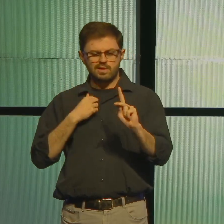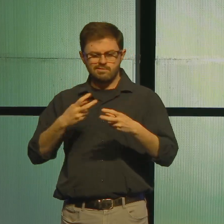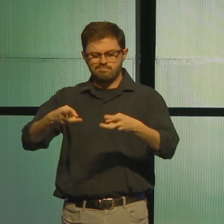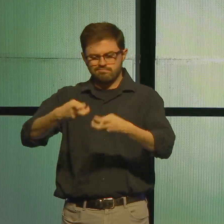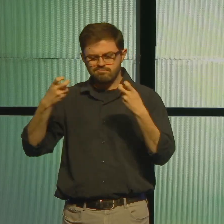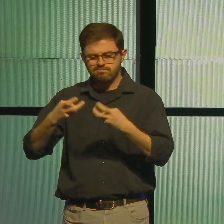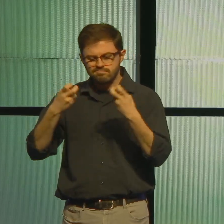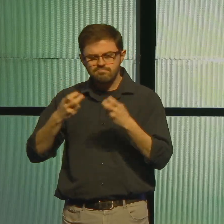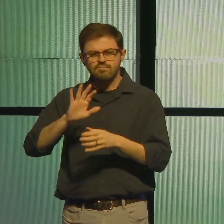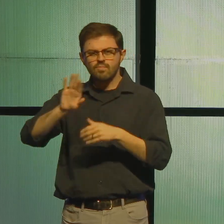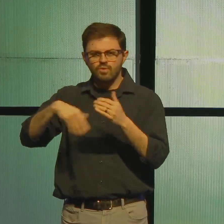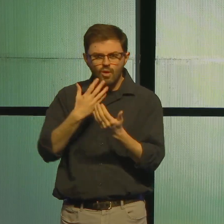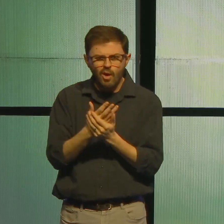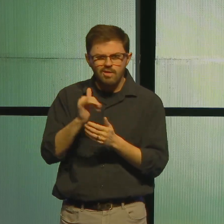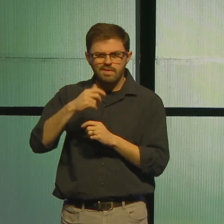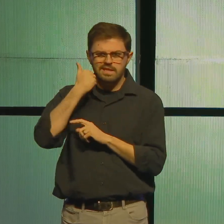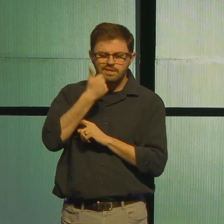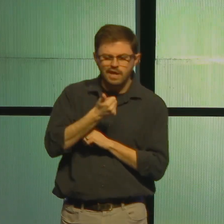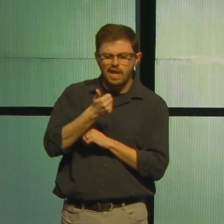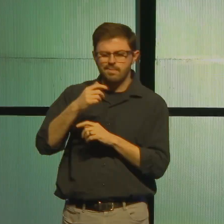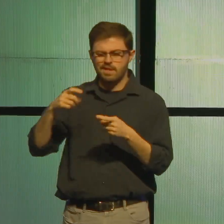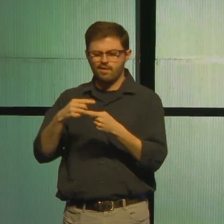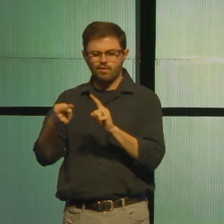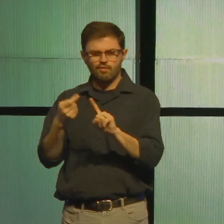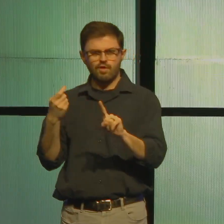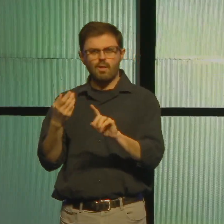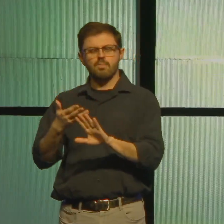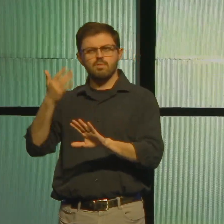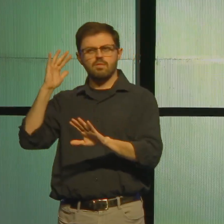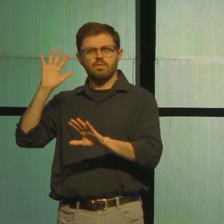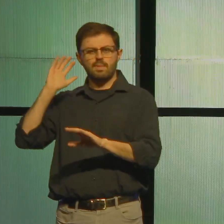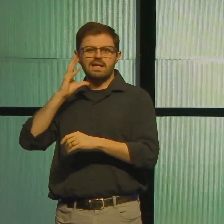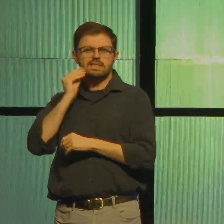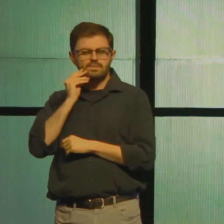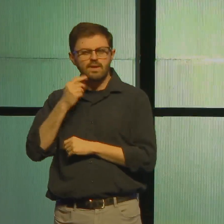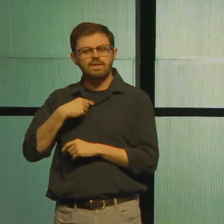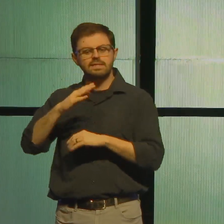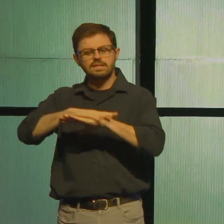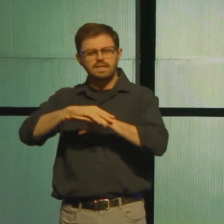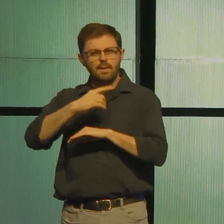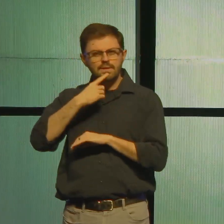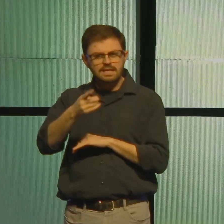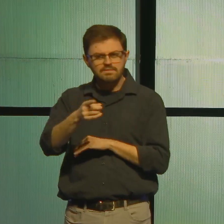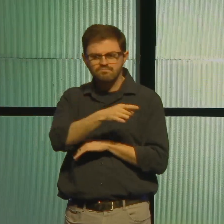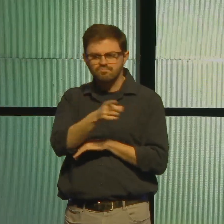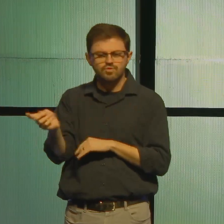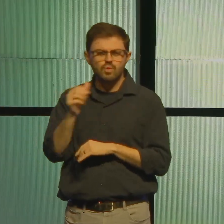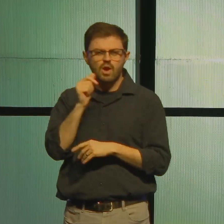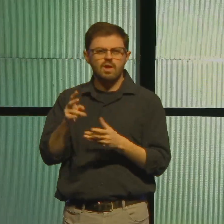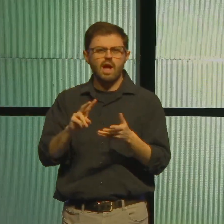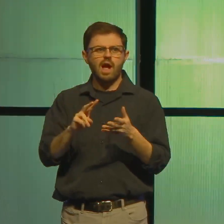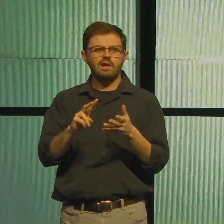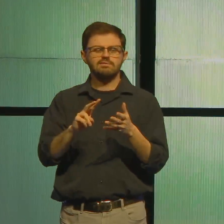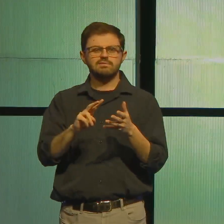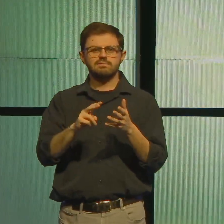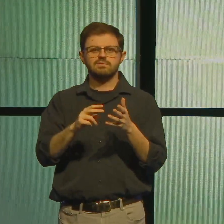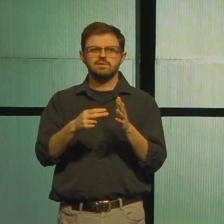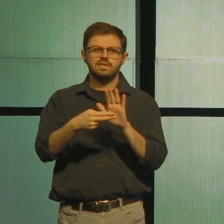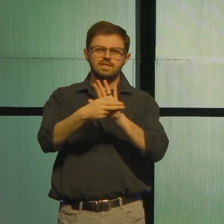all of that hurt from these past experiences. And it's a table that says you will no longer be defined by